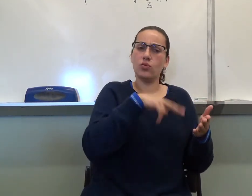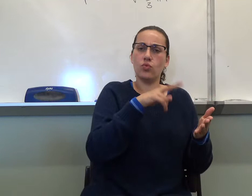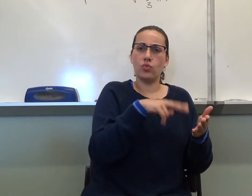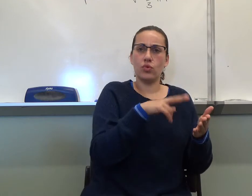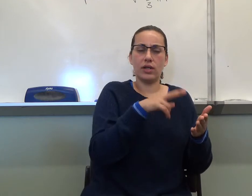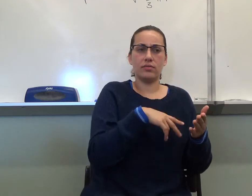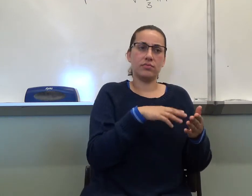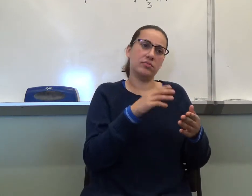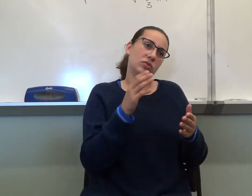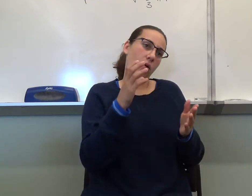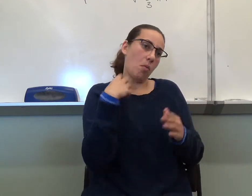probably could.